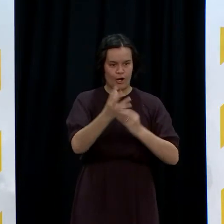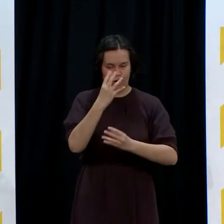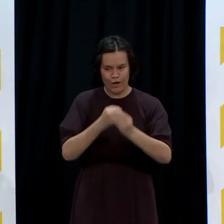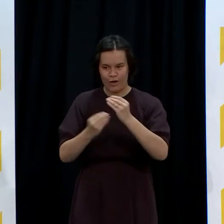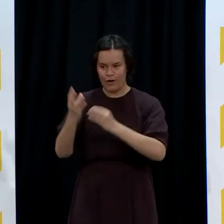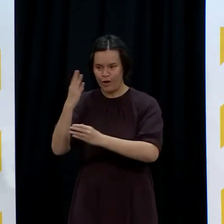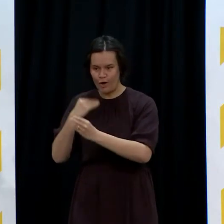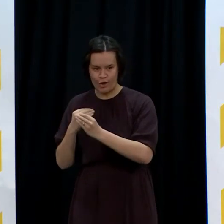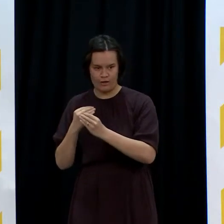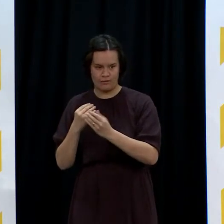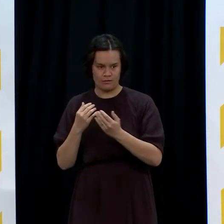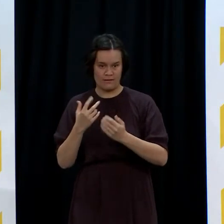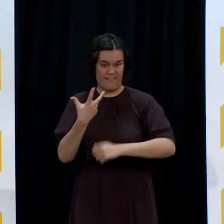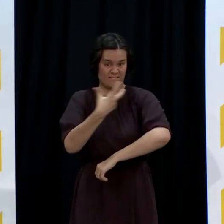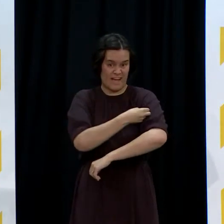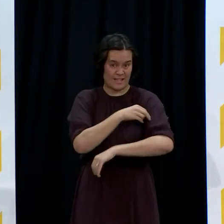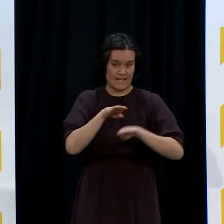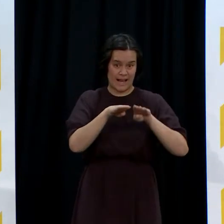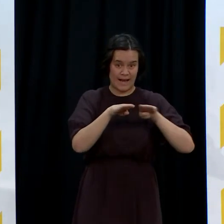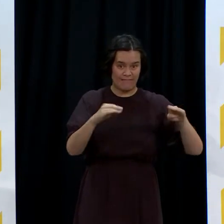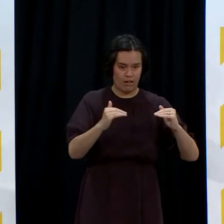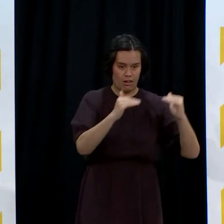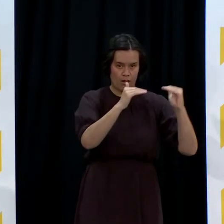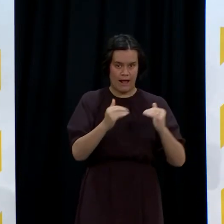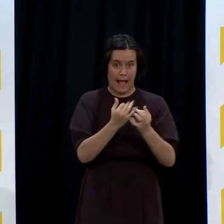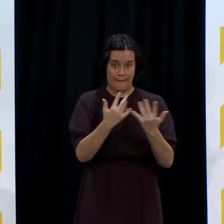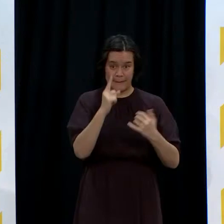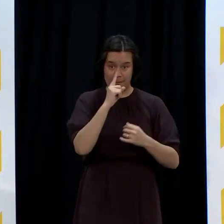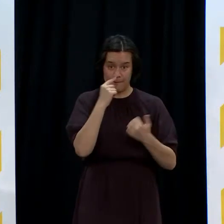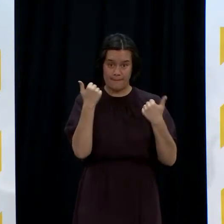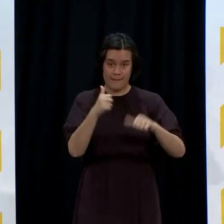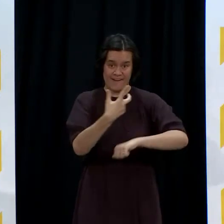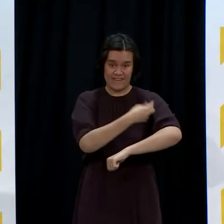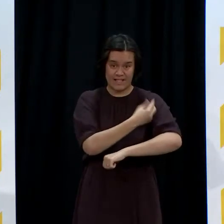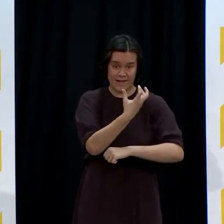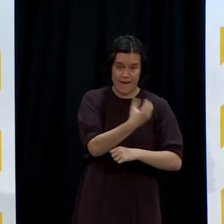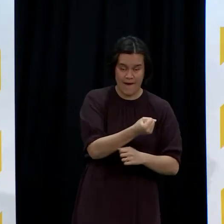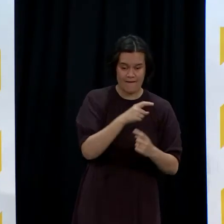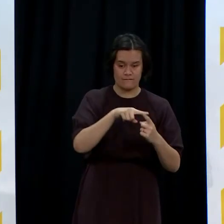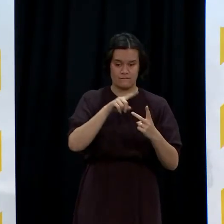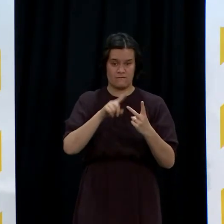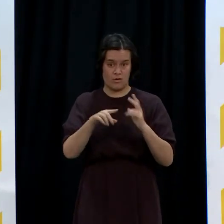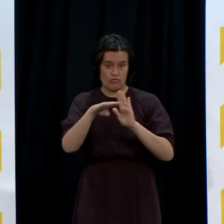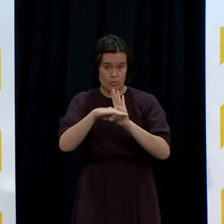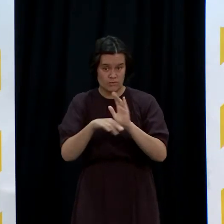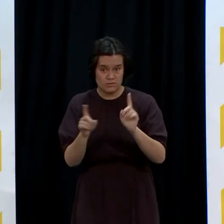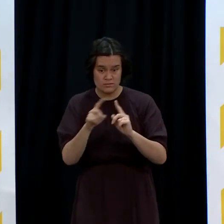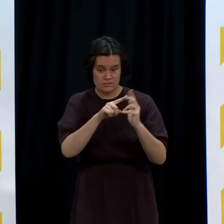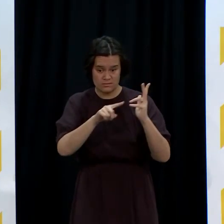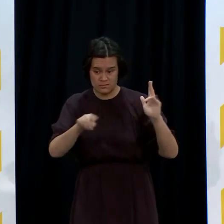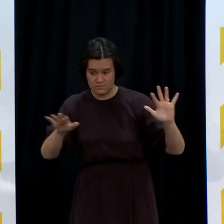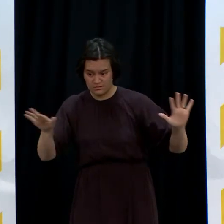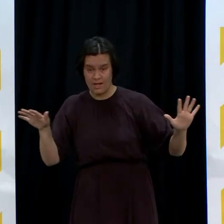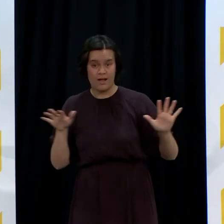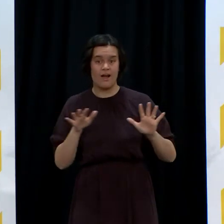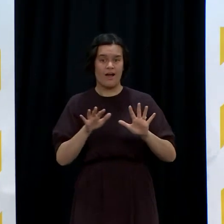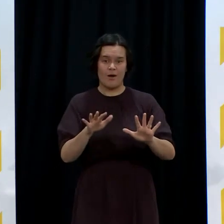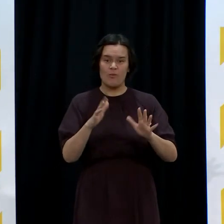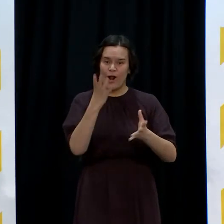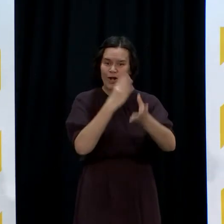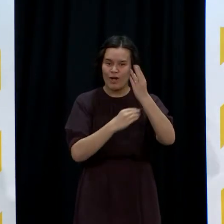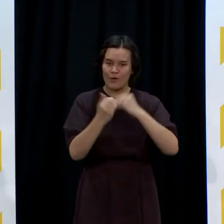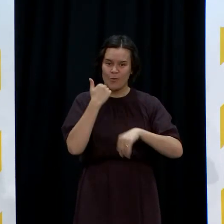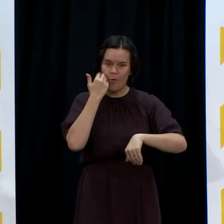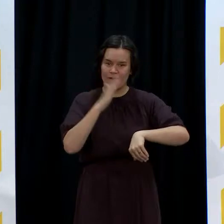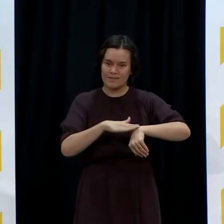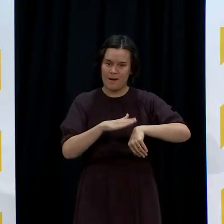of vaccination, the level of vaccination in other countries. And so it's really just about learning those lessons. So that Reconnecting New Zealand plan is still